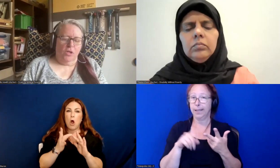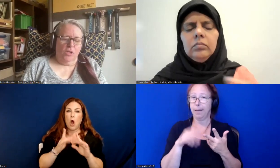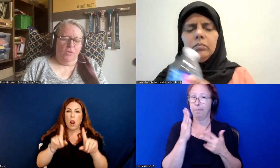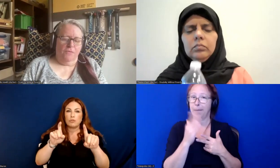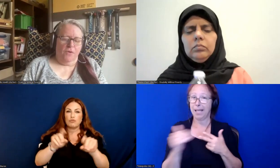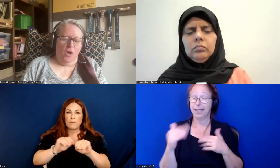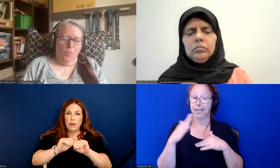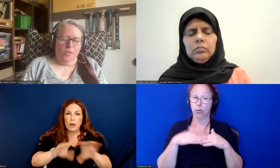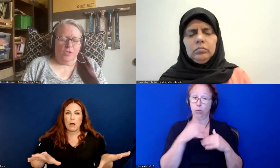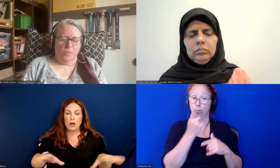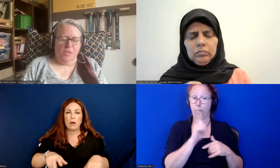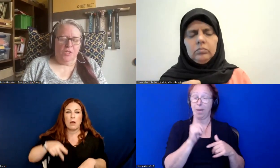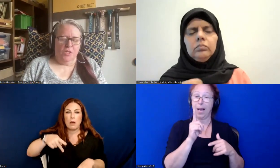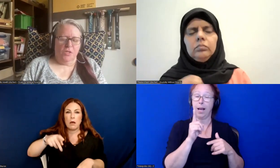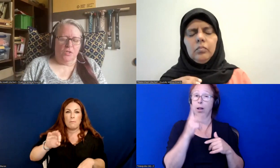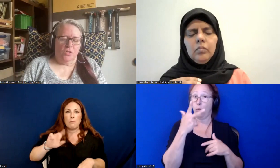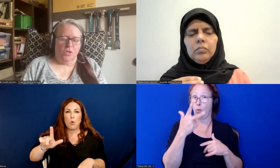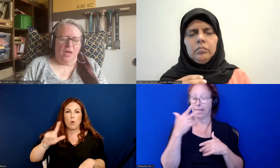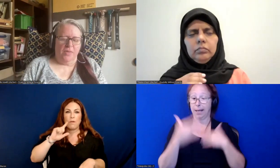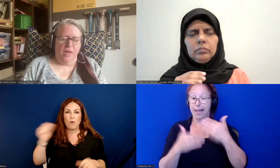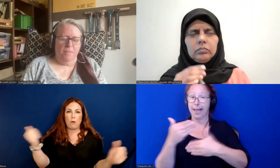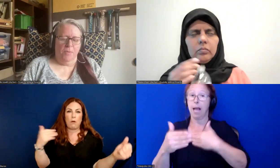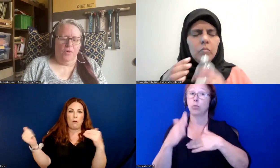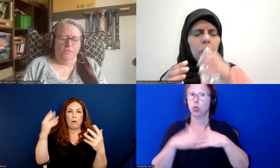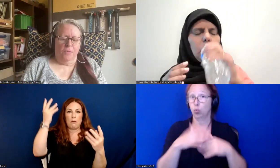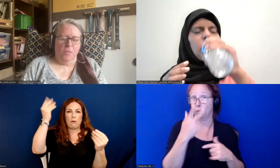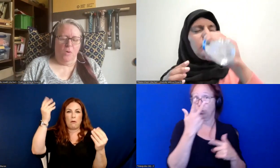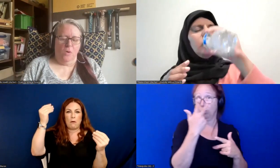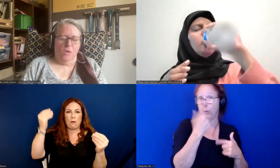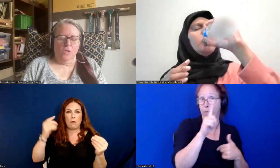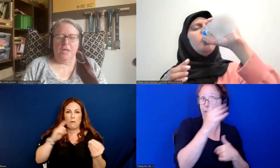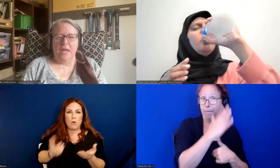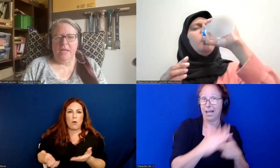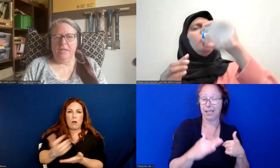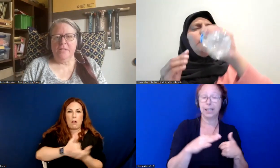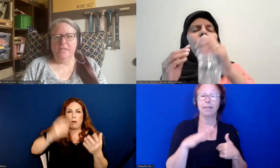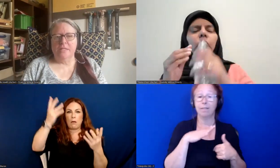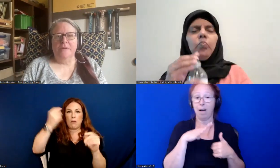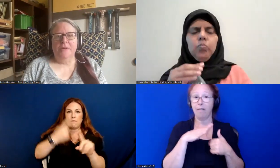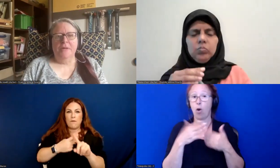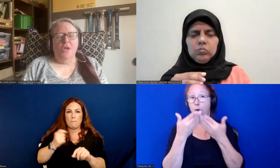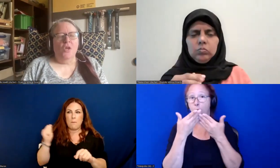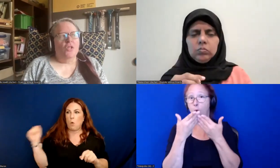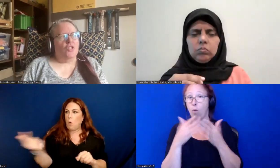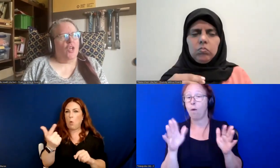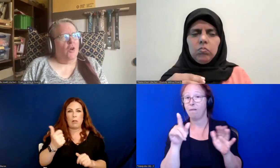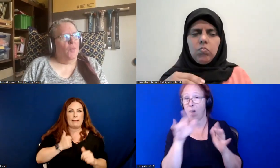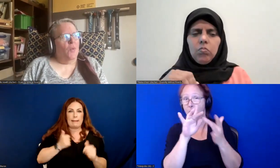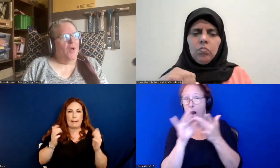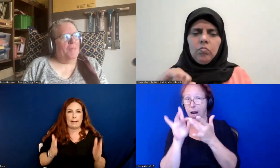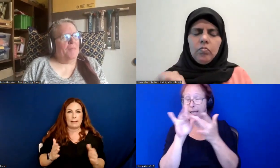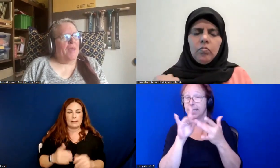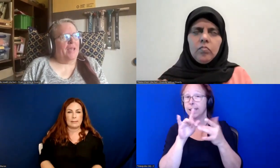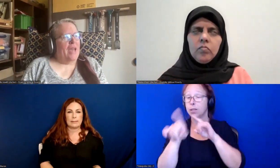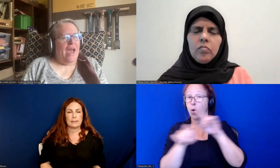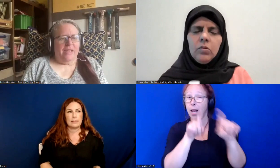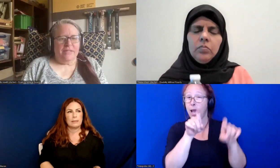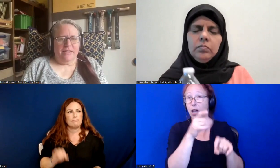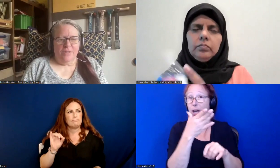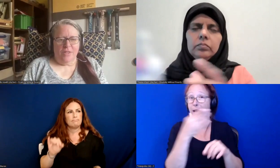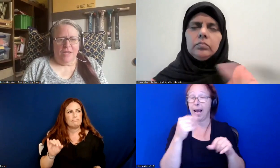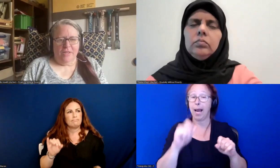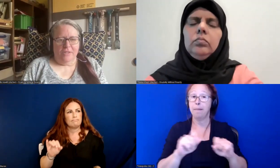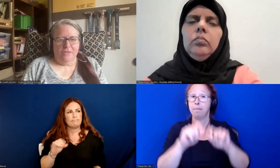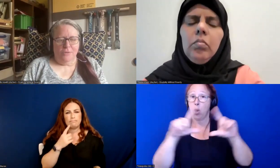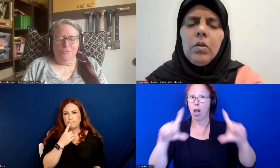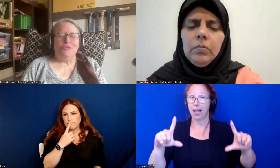and portal for open submissions to gather input from all Canadians. So I